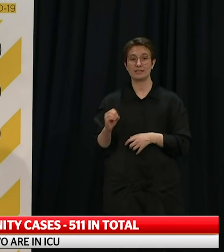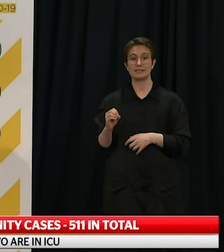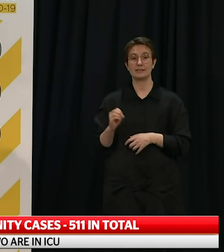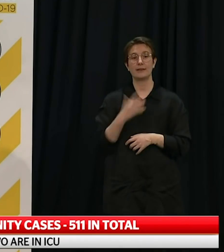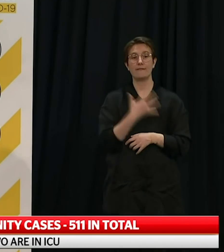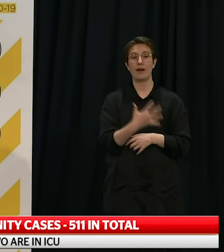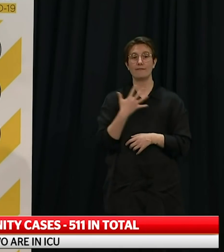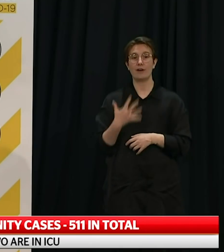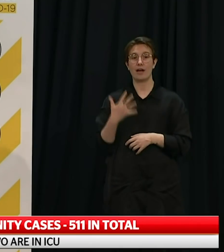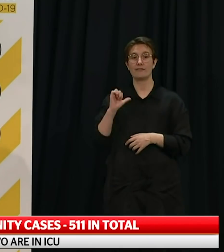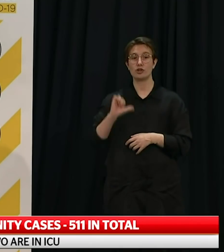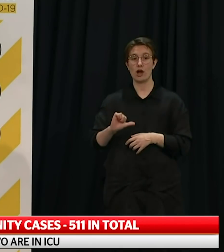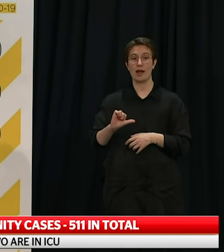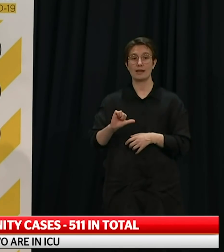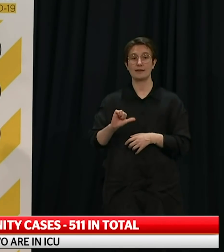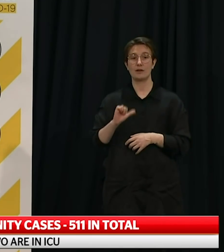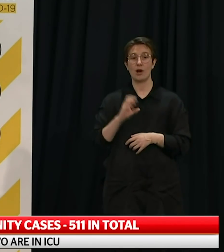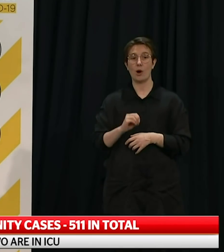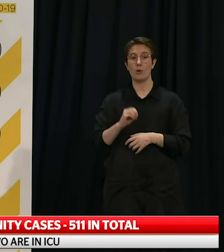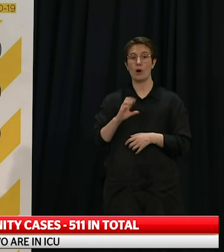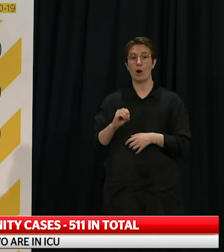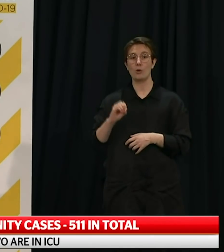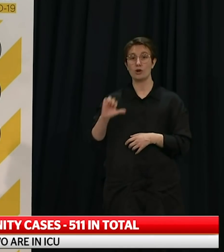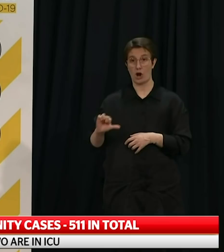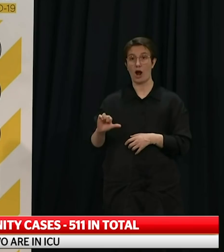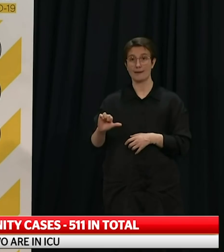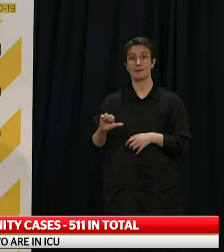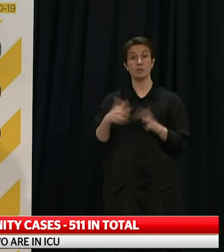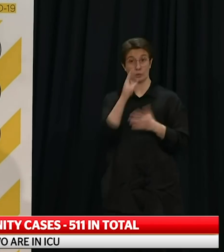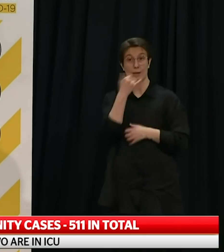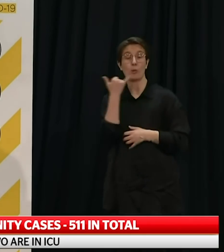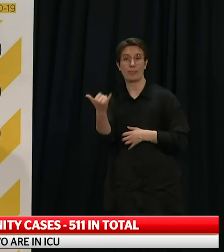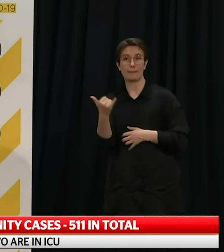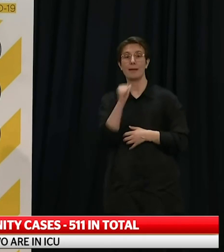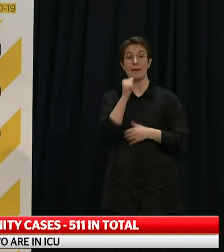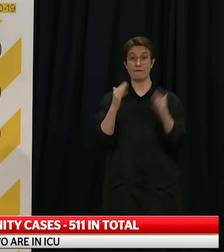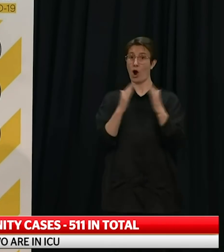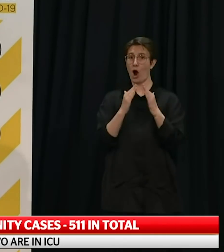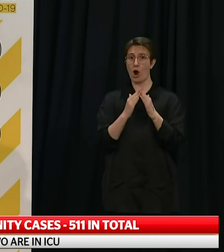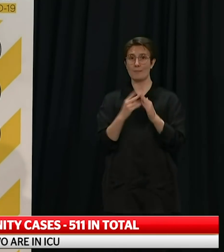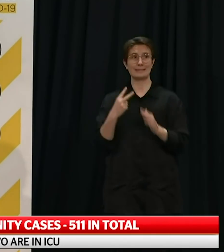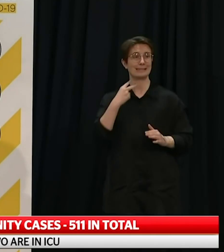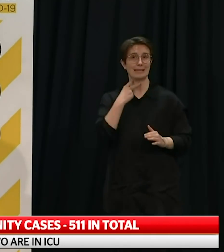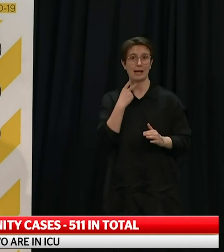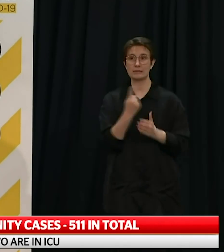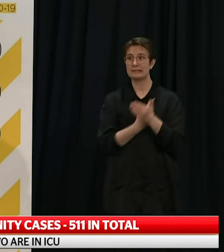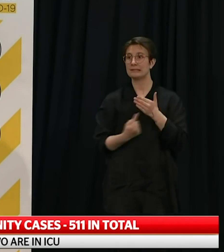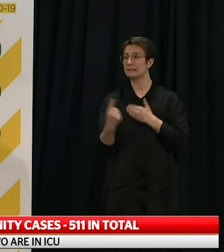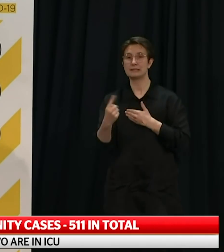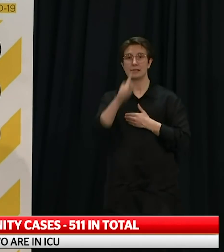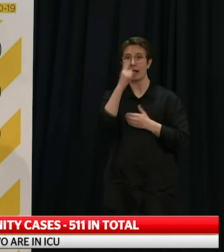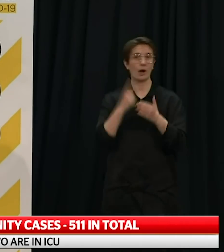is available. If you're at home isolating or having problems accessing food, you can ask family, friends, neighbours if they can help deliver